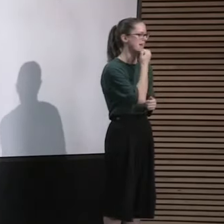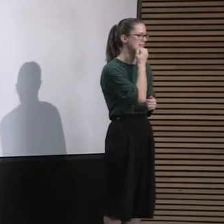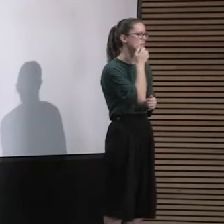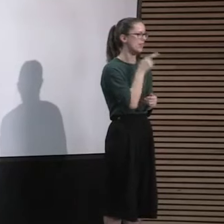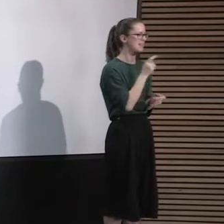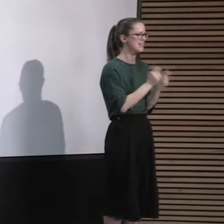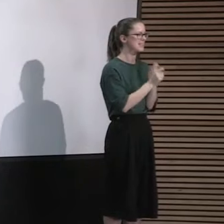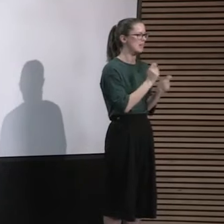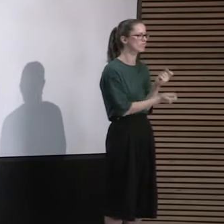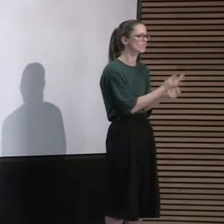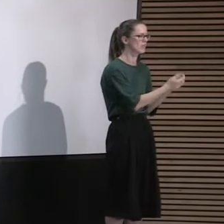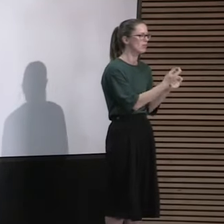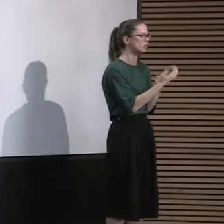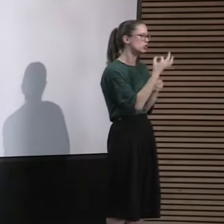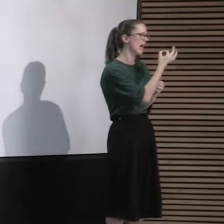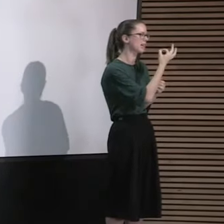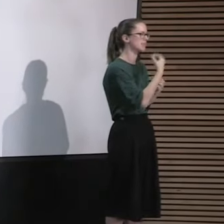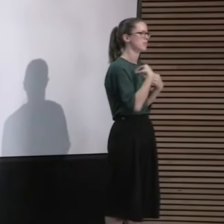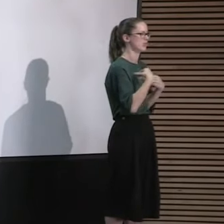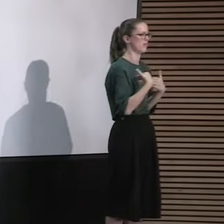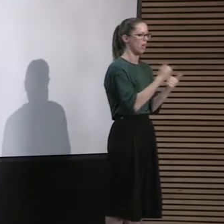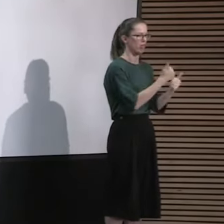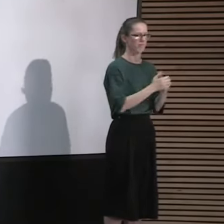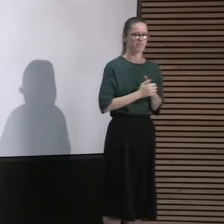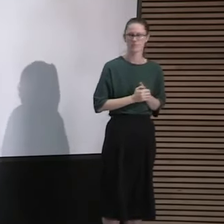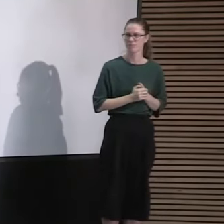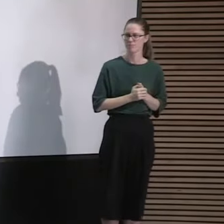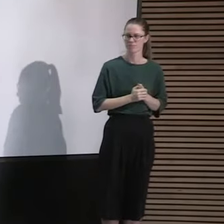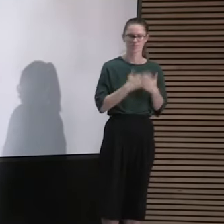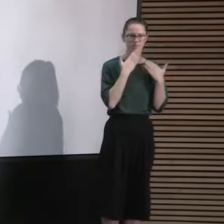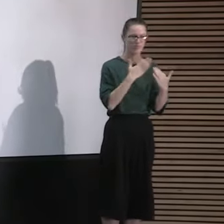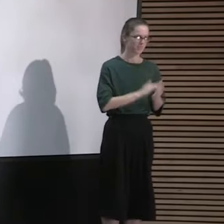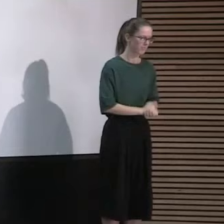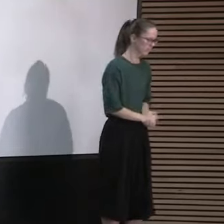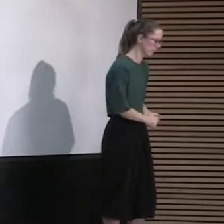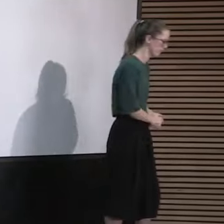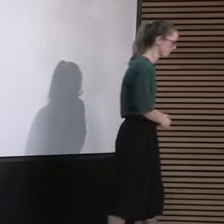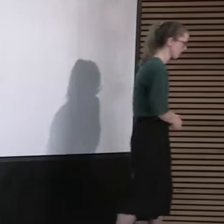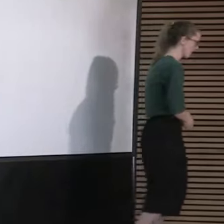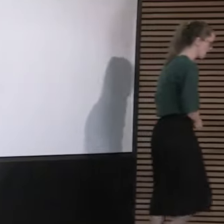they are questions to put to the Ministry of Health. Thanks. Okay, thank you.